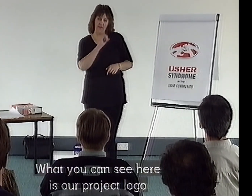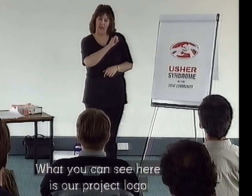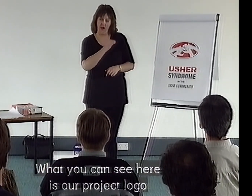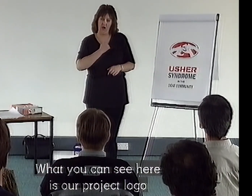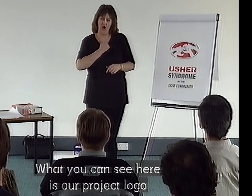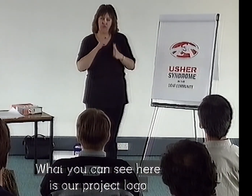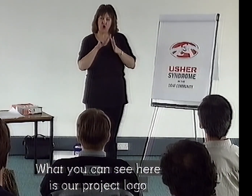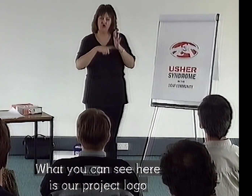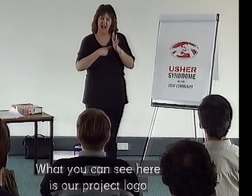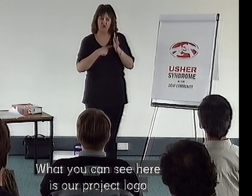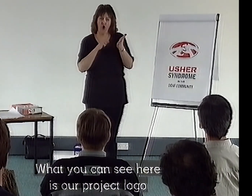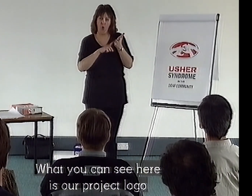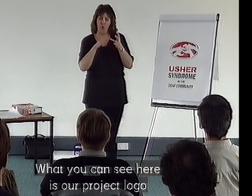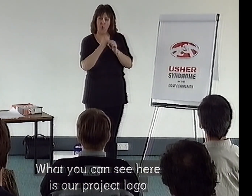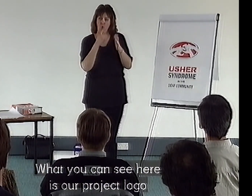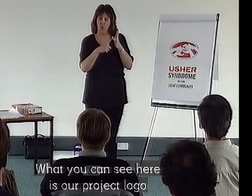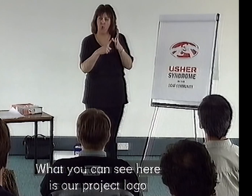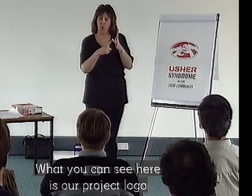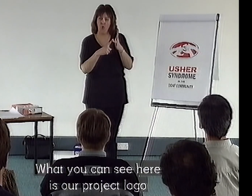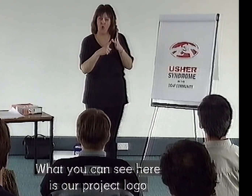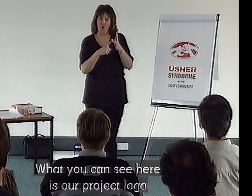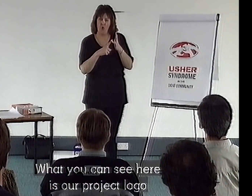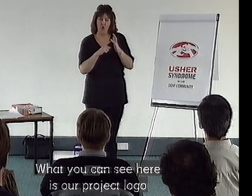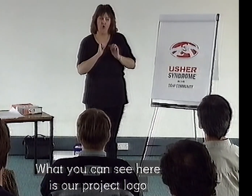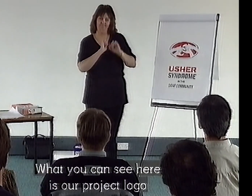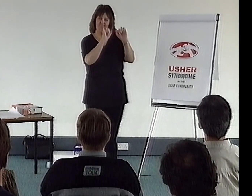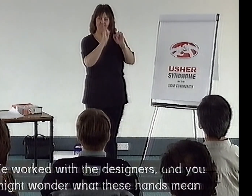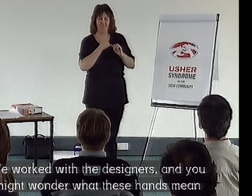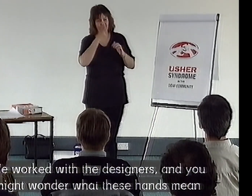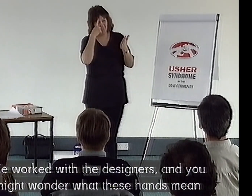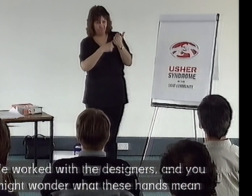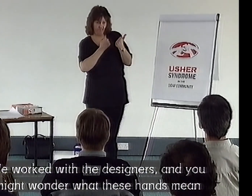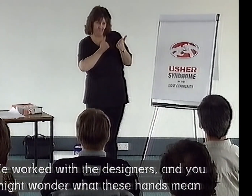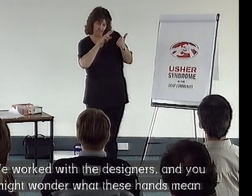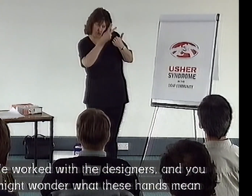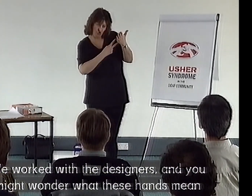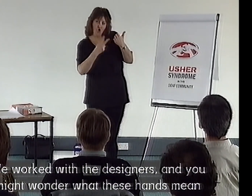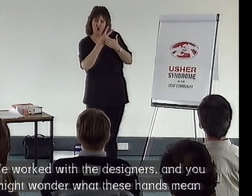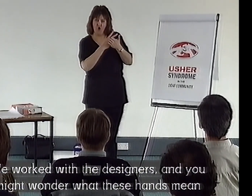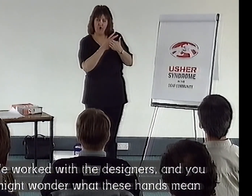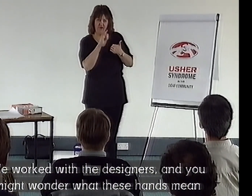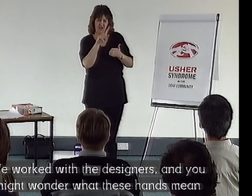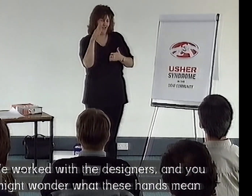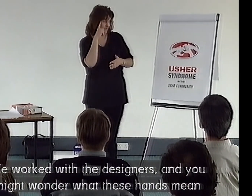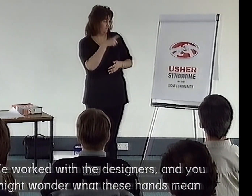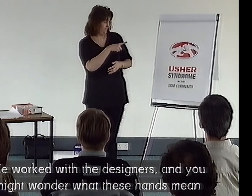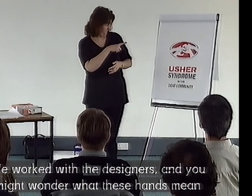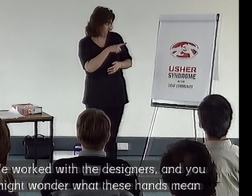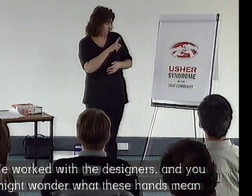What you can see here is our project logo. We worked with the designers, and you might be wondering what